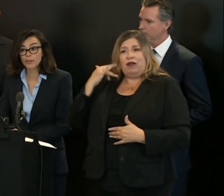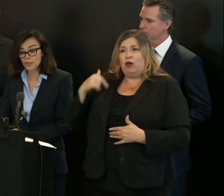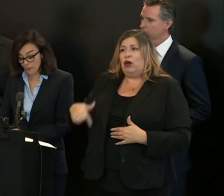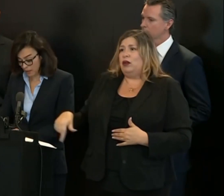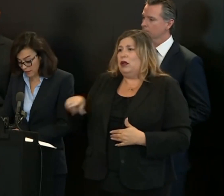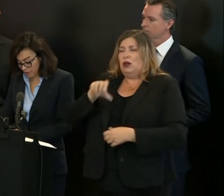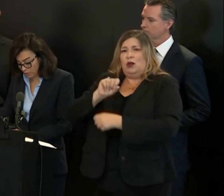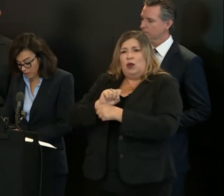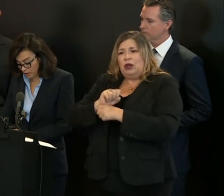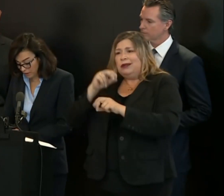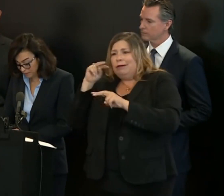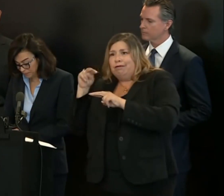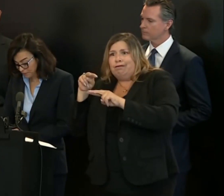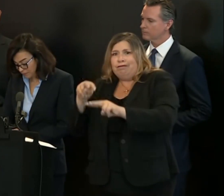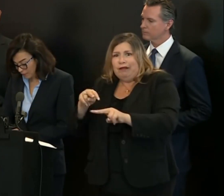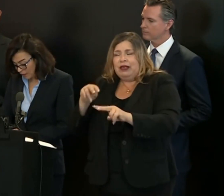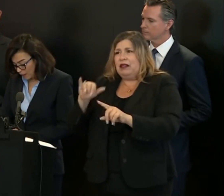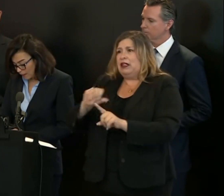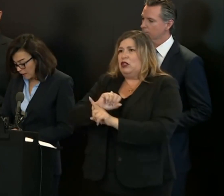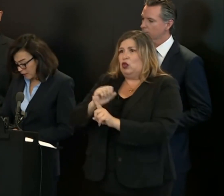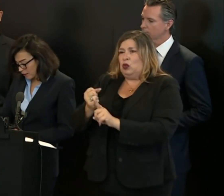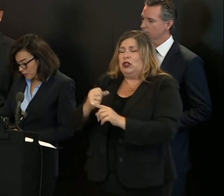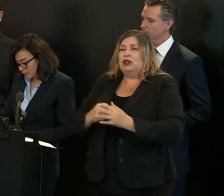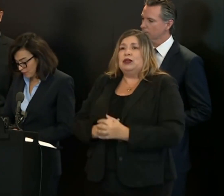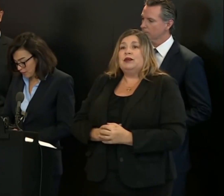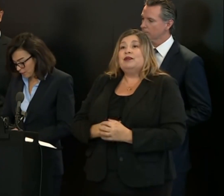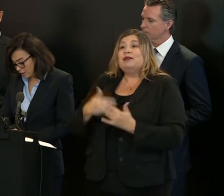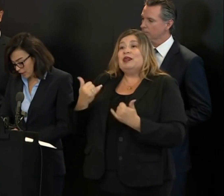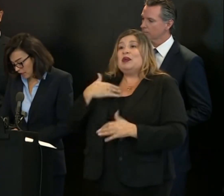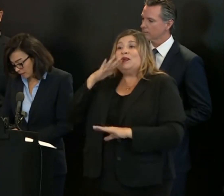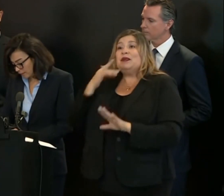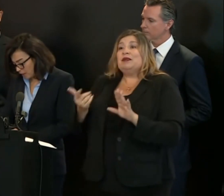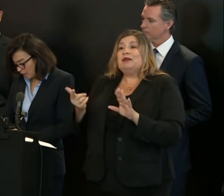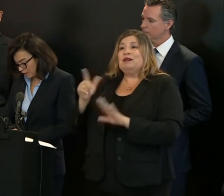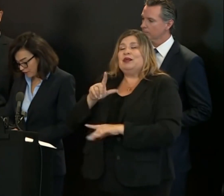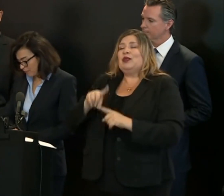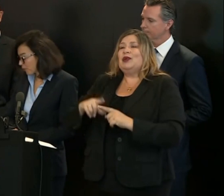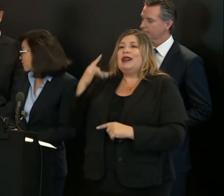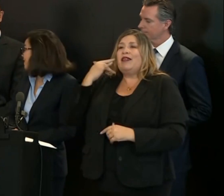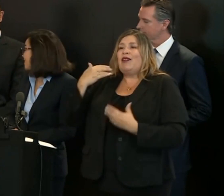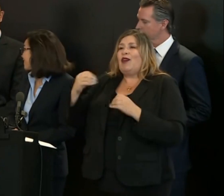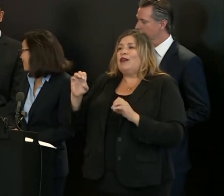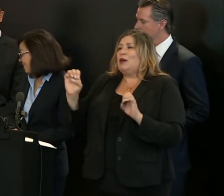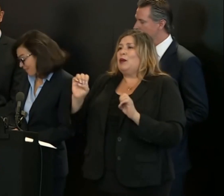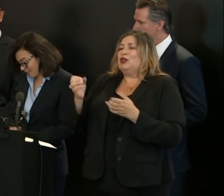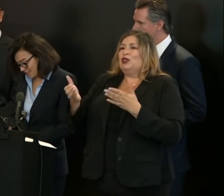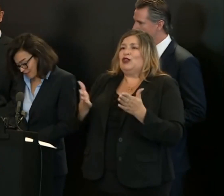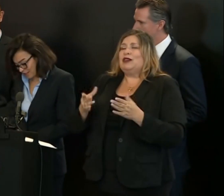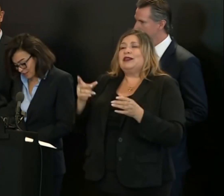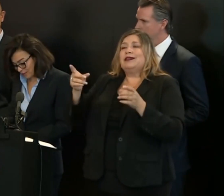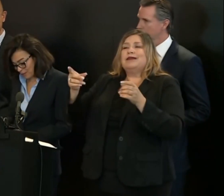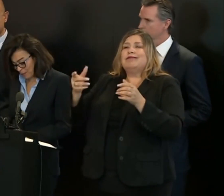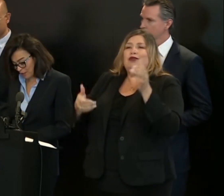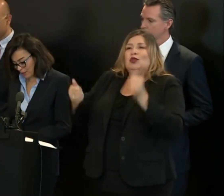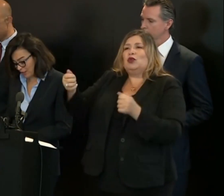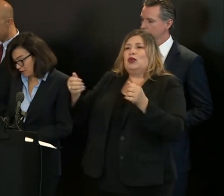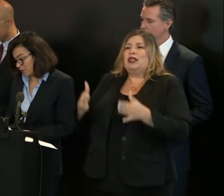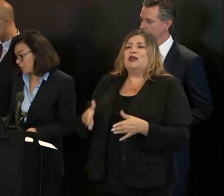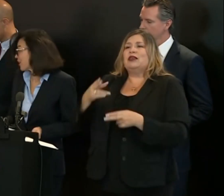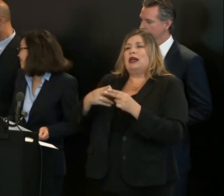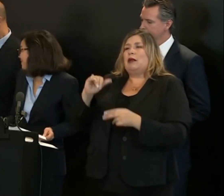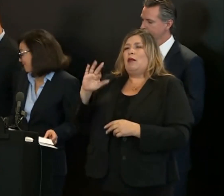working with partners around this situation. Now I'd like to turn this over to California Office of Emergency Services Director